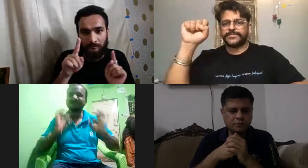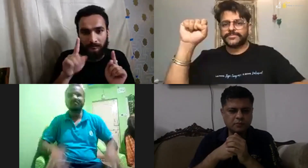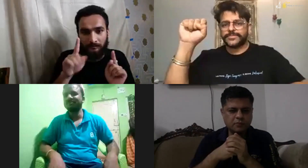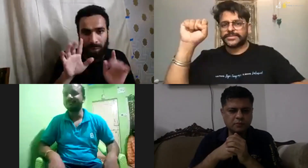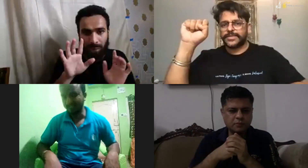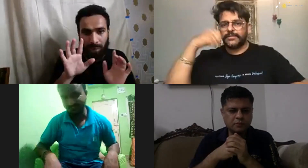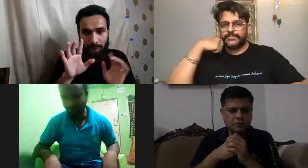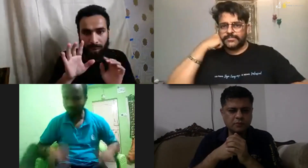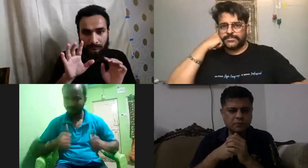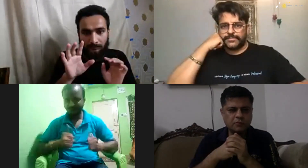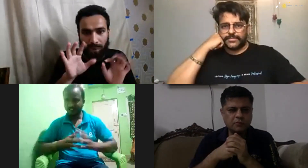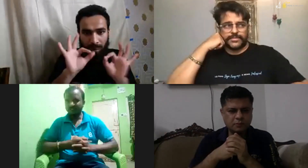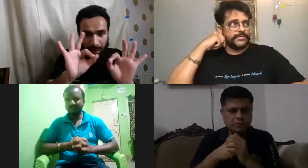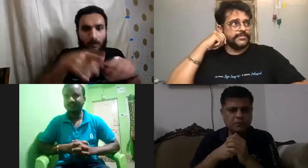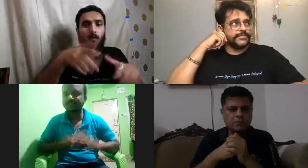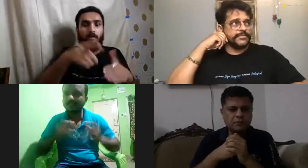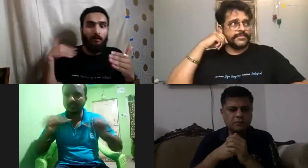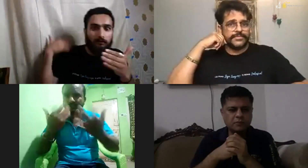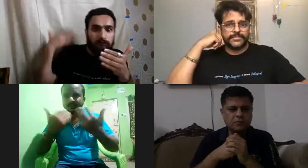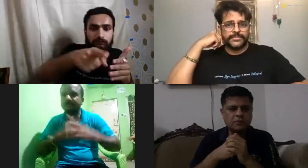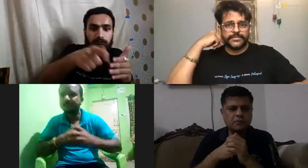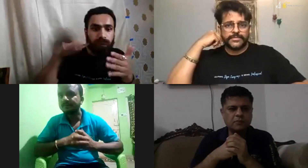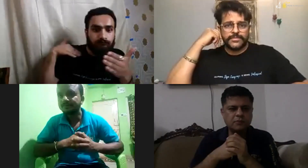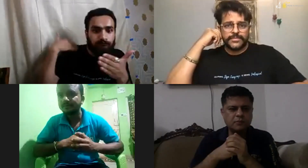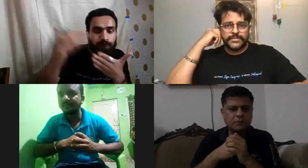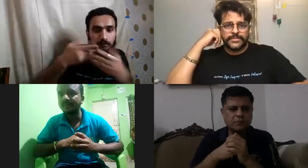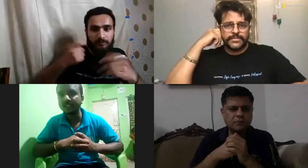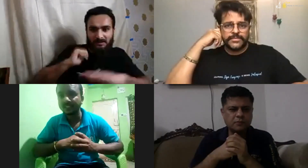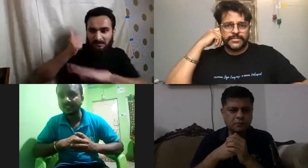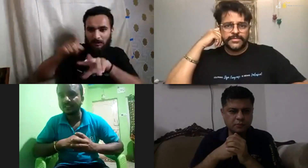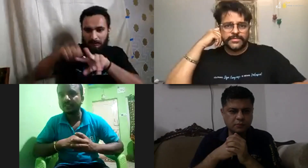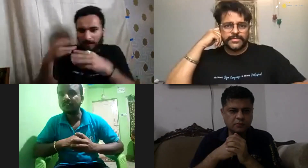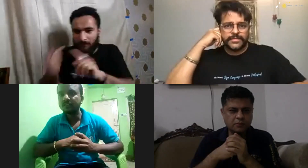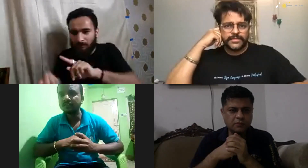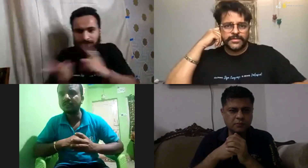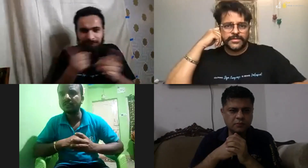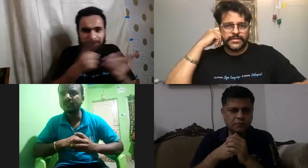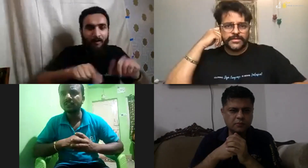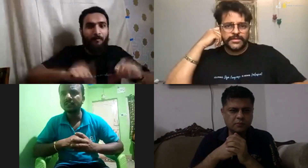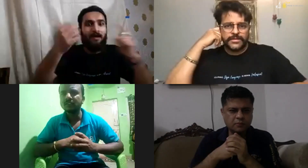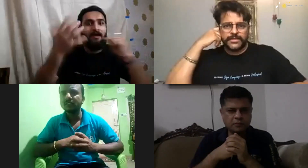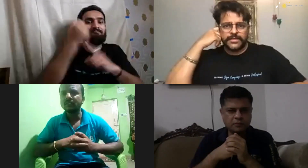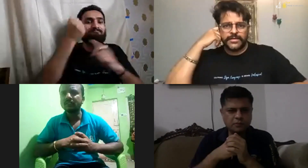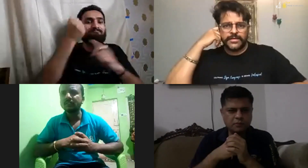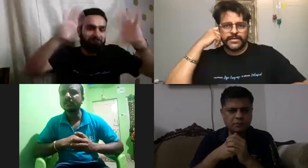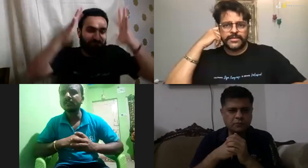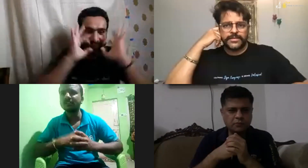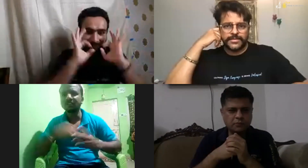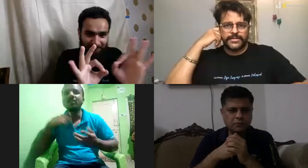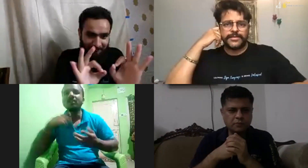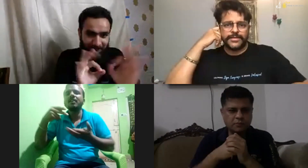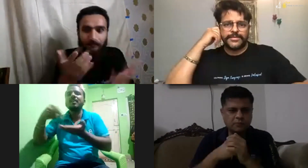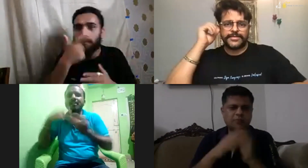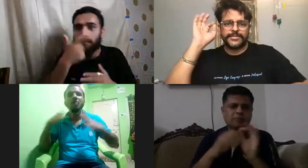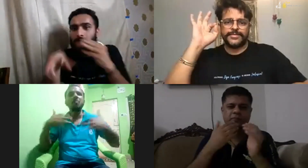in the food, and that's how my business are going on. Okay. So with your experience and your journey and everything,